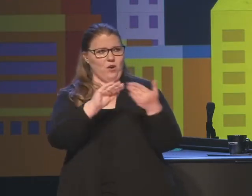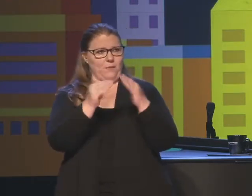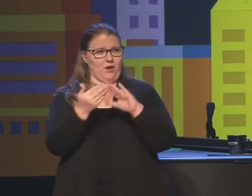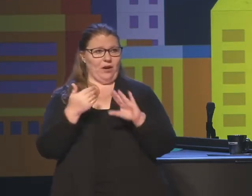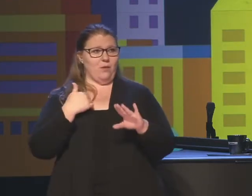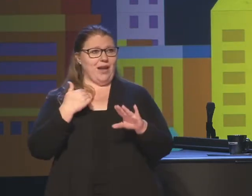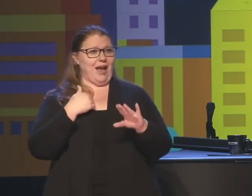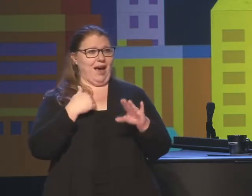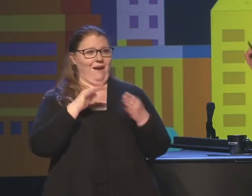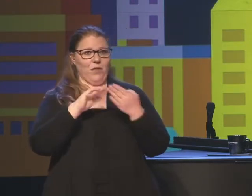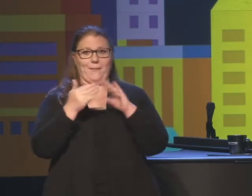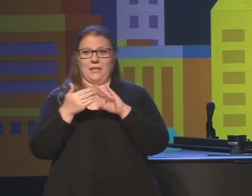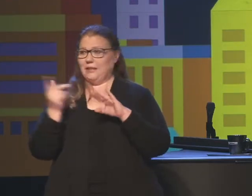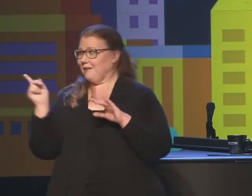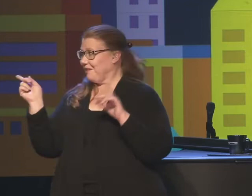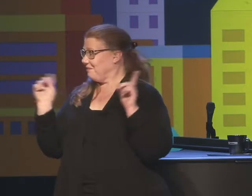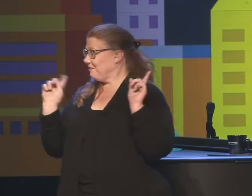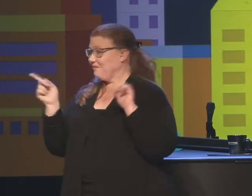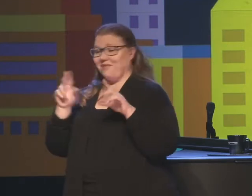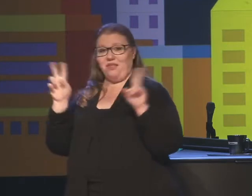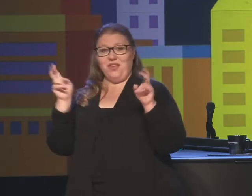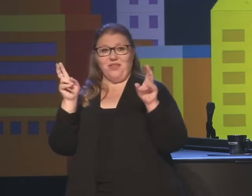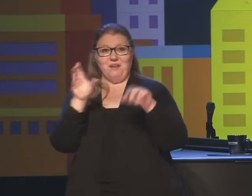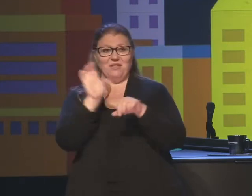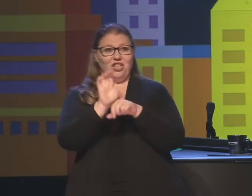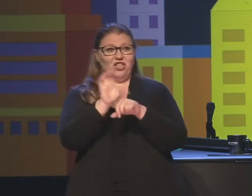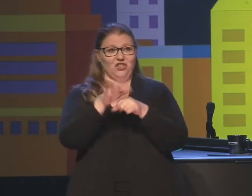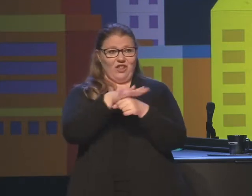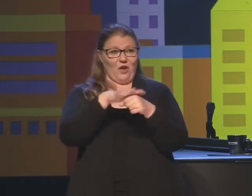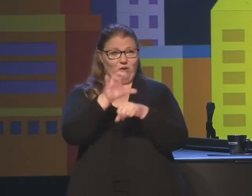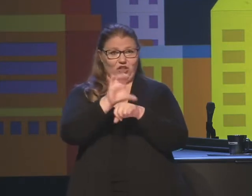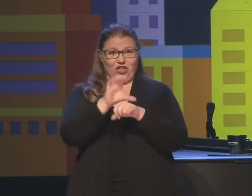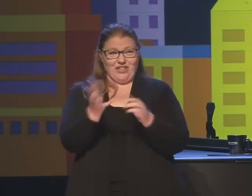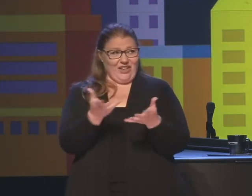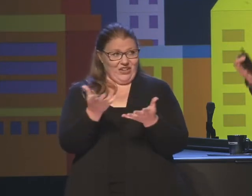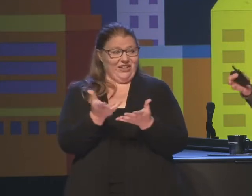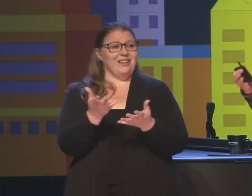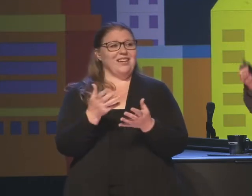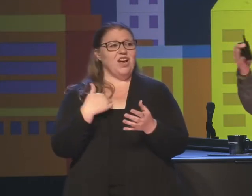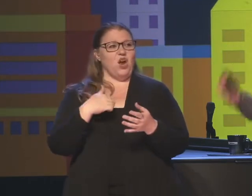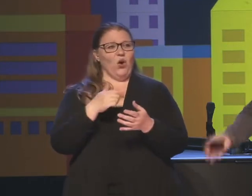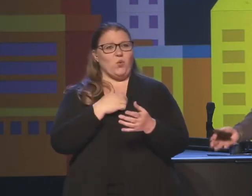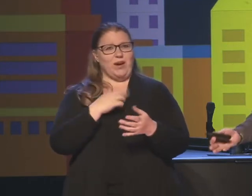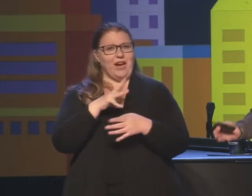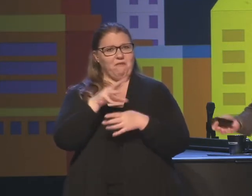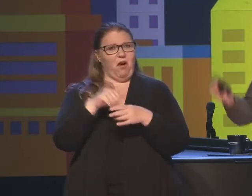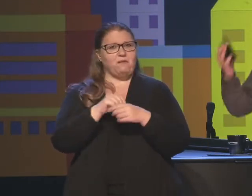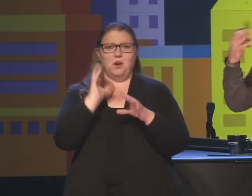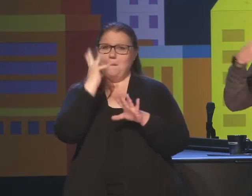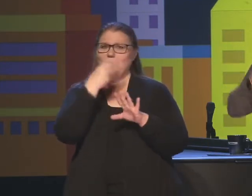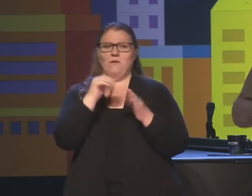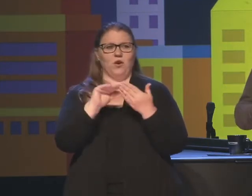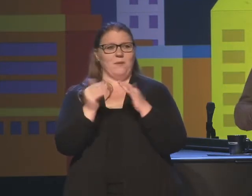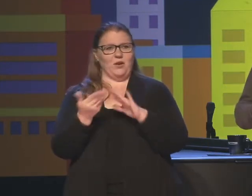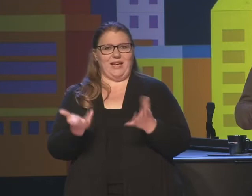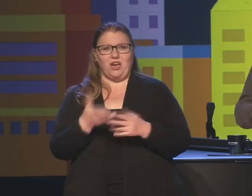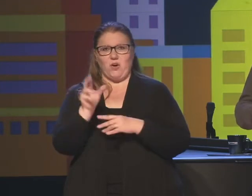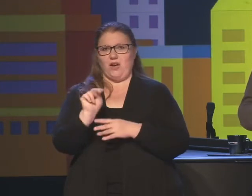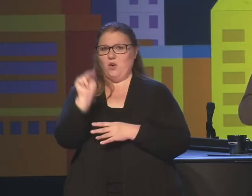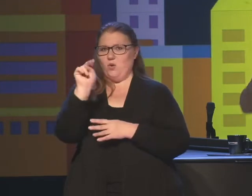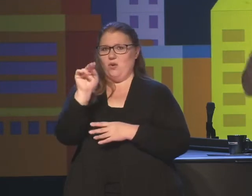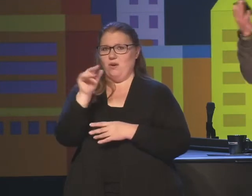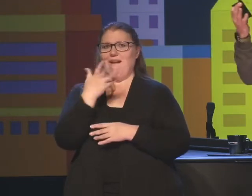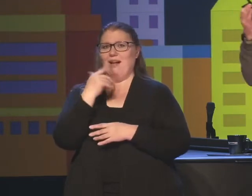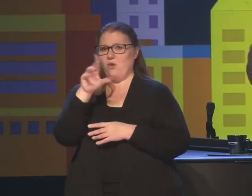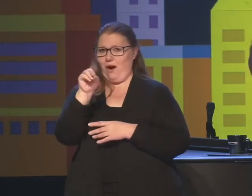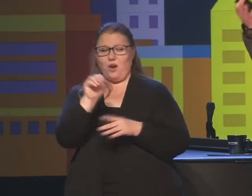buildings up, and the theme is really the church, the local church, Crossroads. We exist as part of a community, a beautiful community, both here in Northern Colorado,